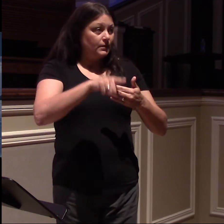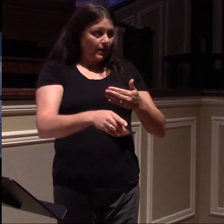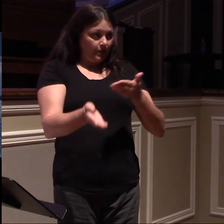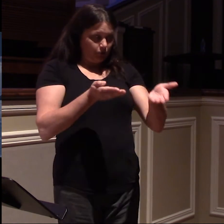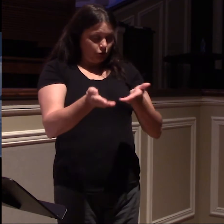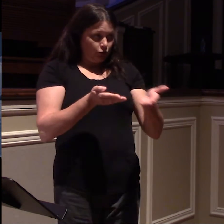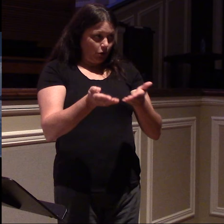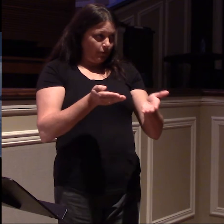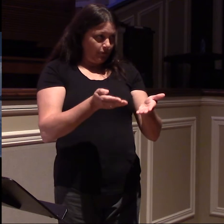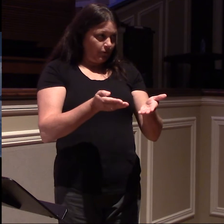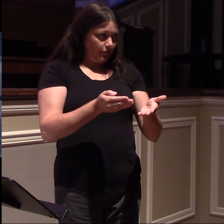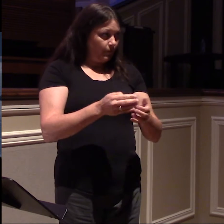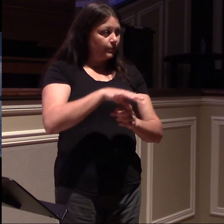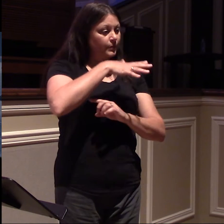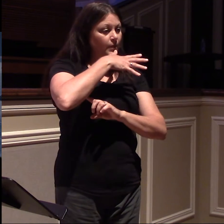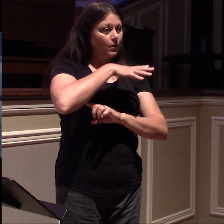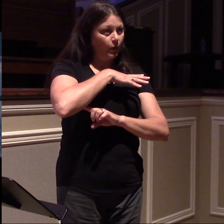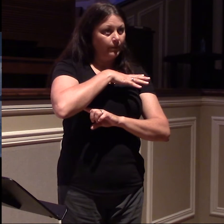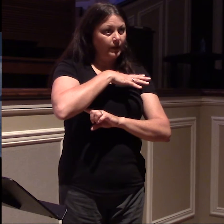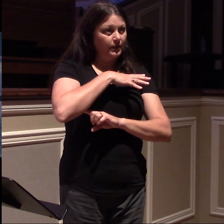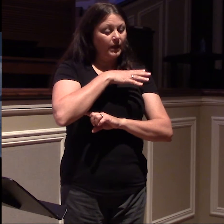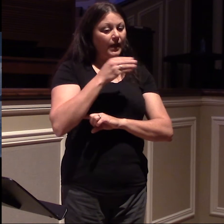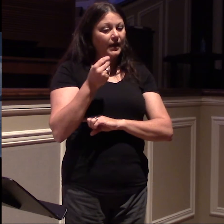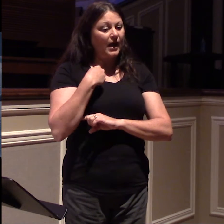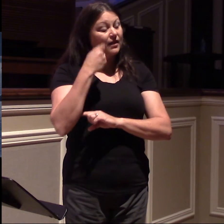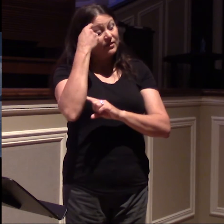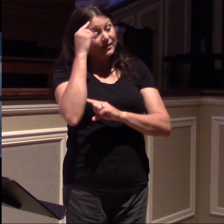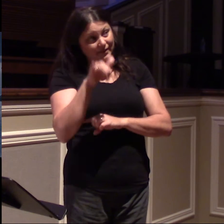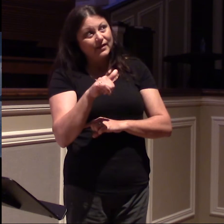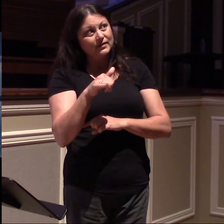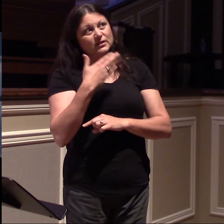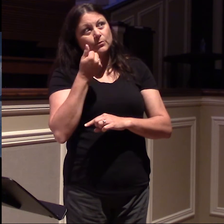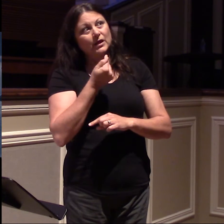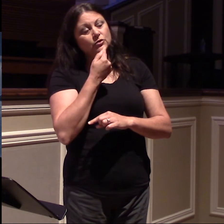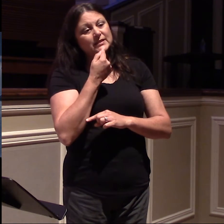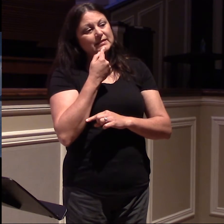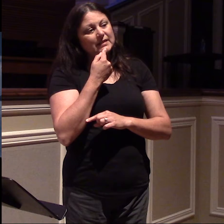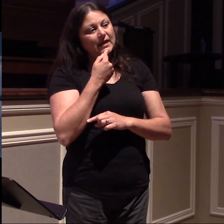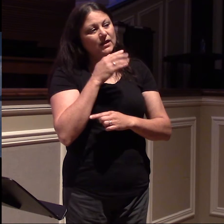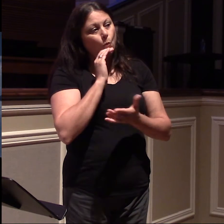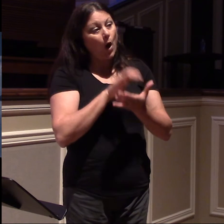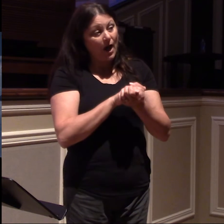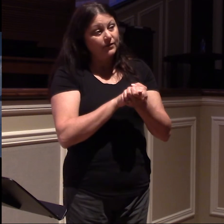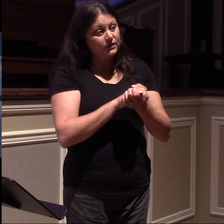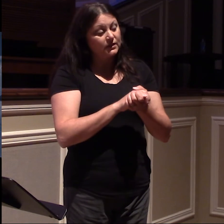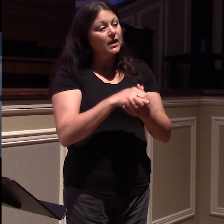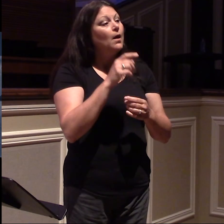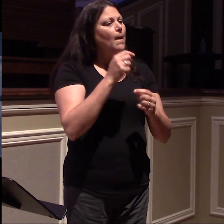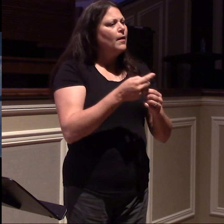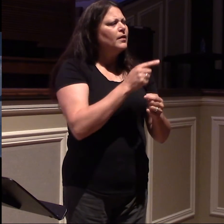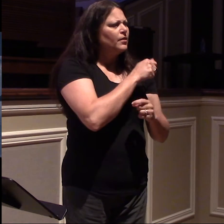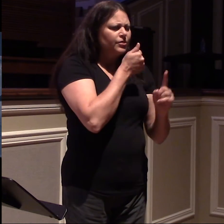reproach. Women, and I think that is better translated, their wives must be likewise dignified, not malicious gossips, but